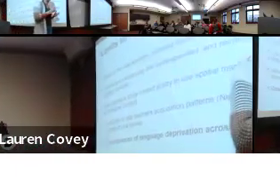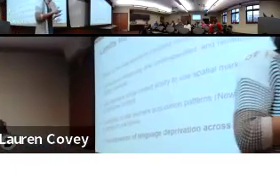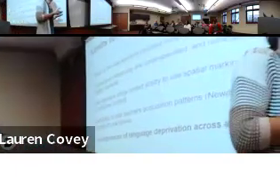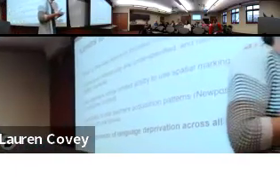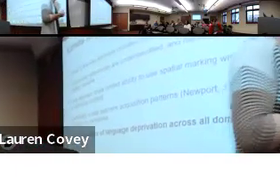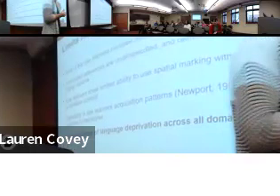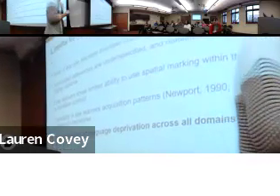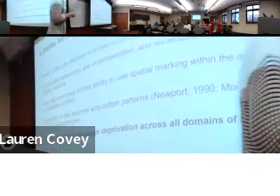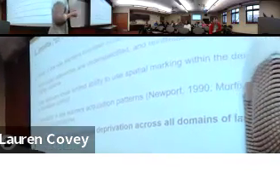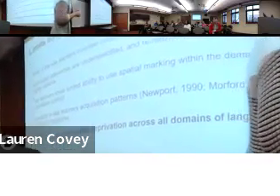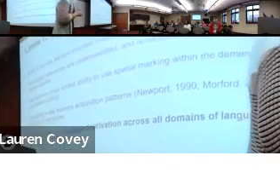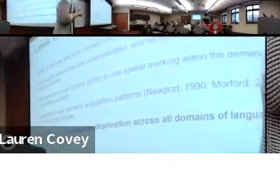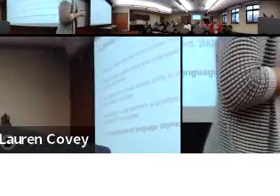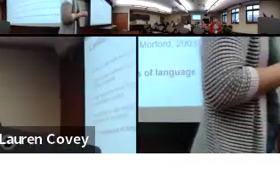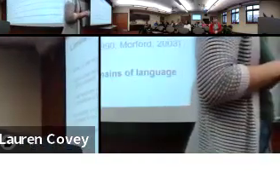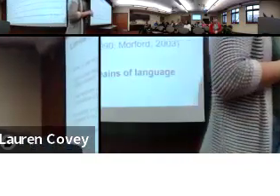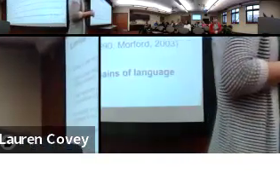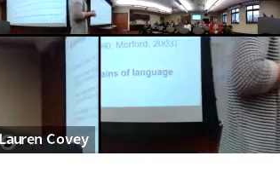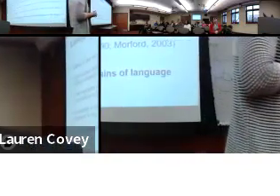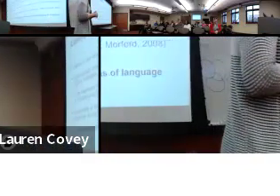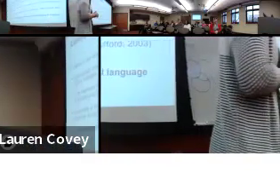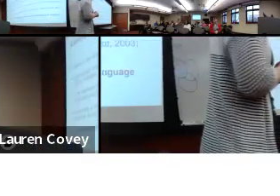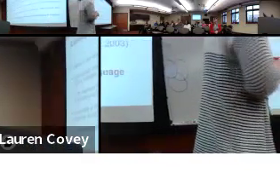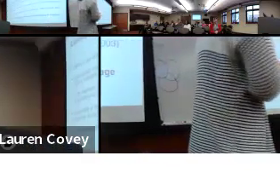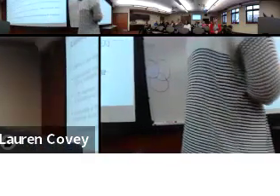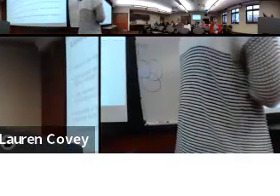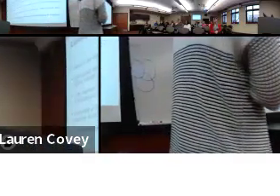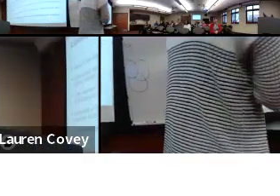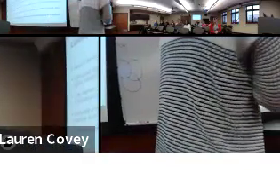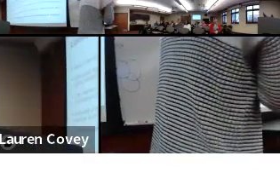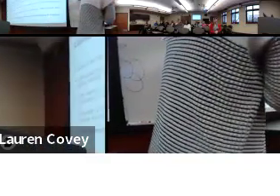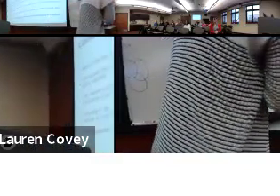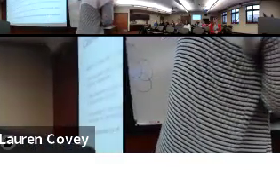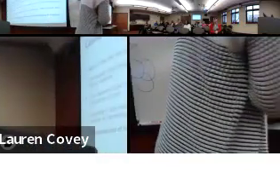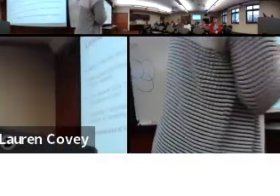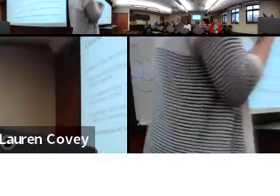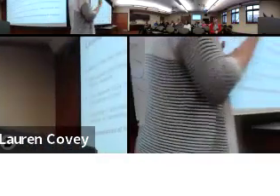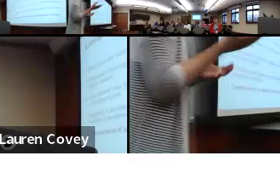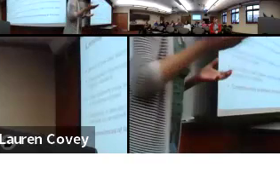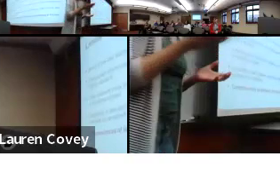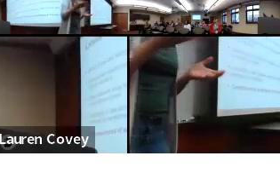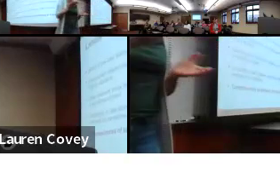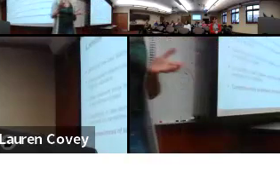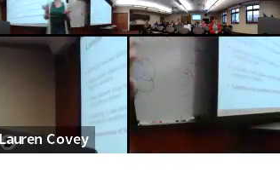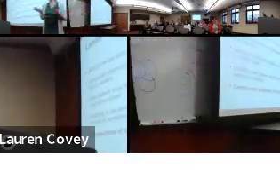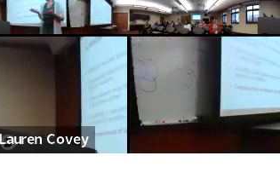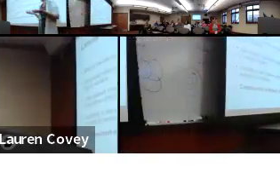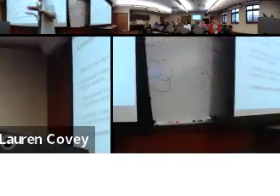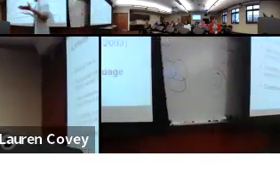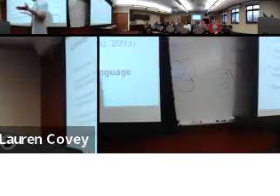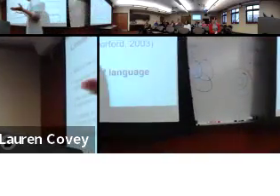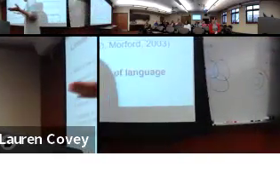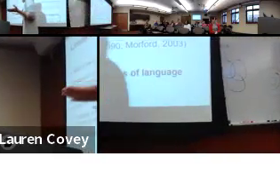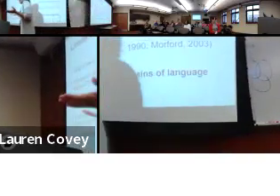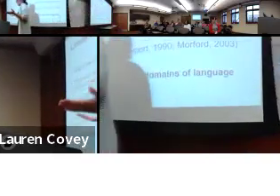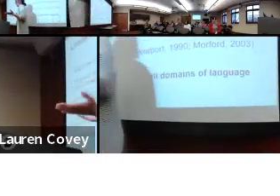are these narratives then resilient to the age of acquisition effects as prior research has shown? In terms of story events, it actually